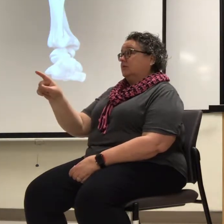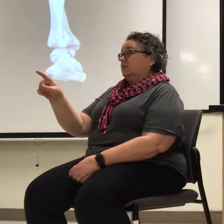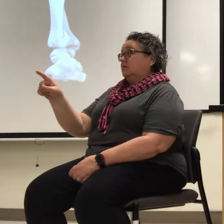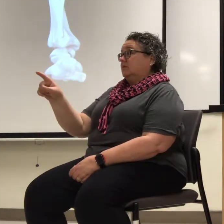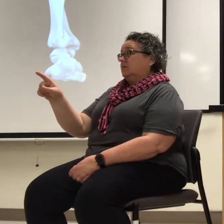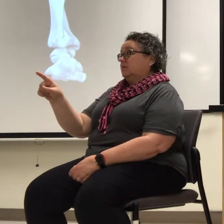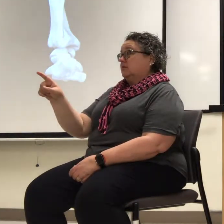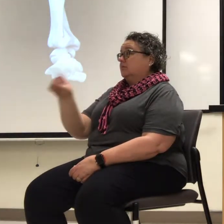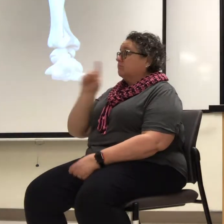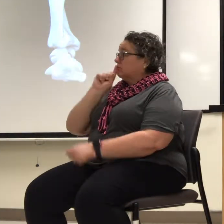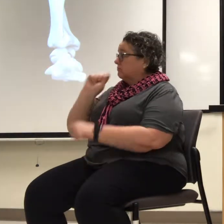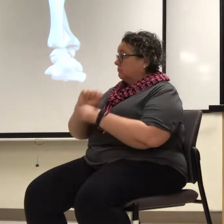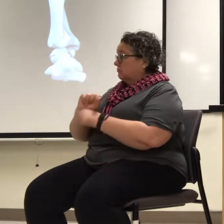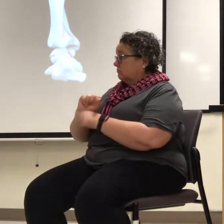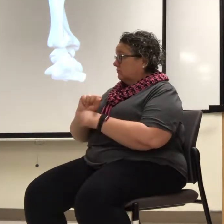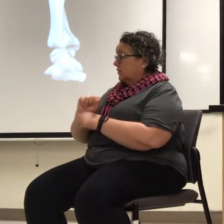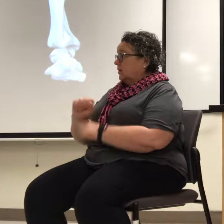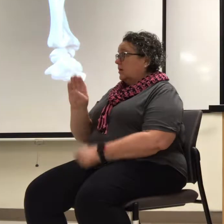Does